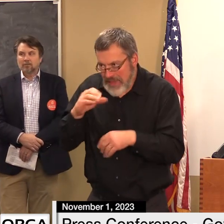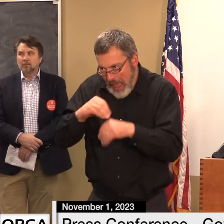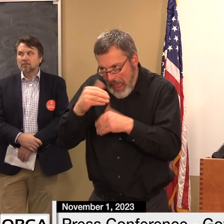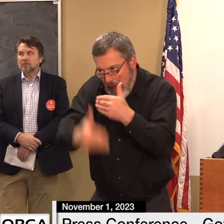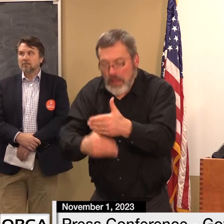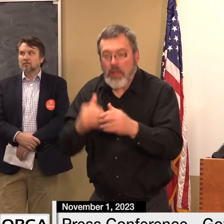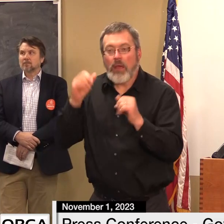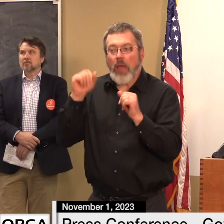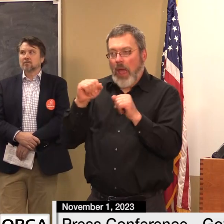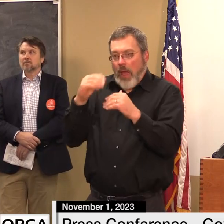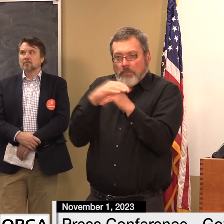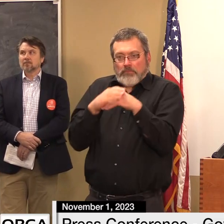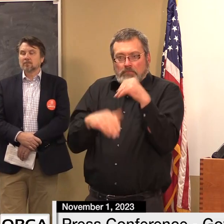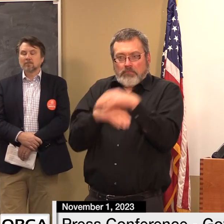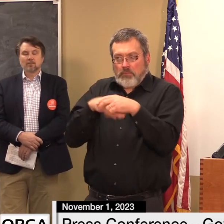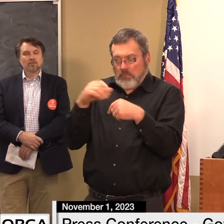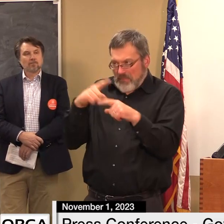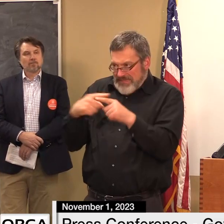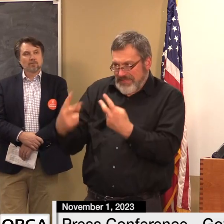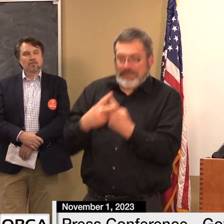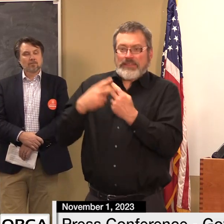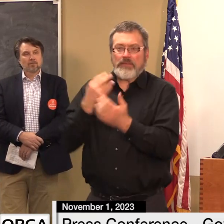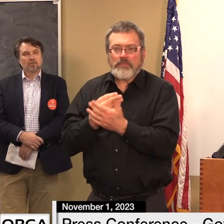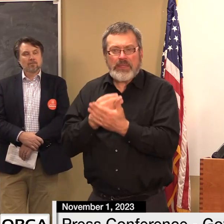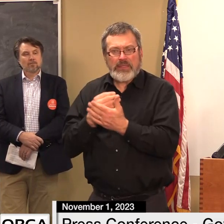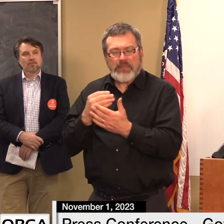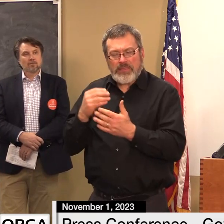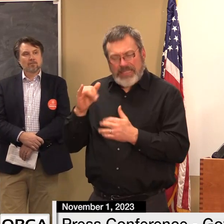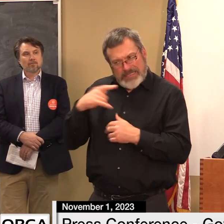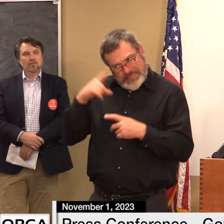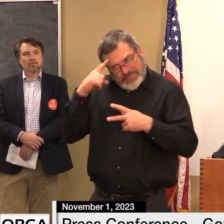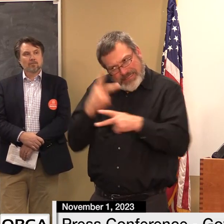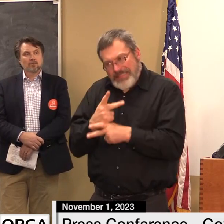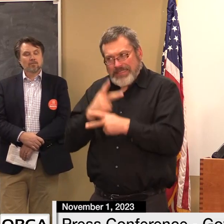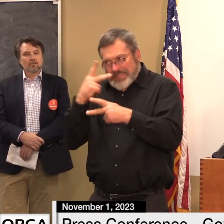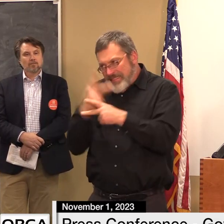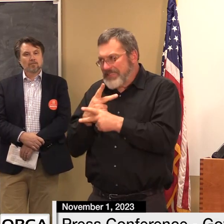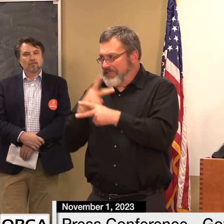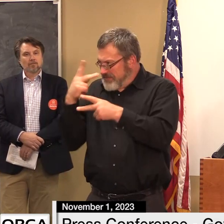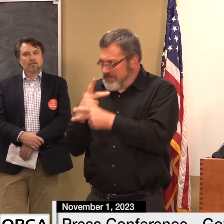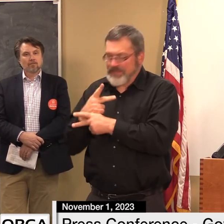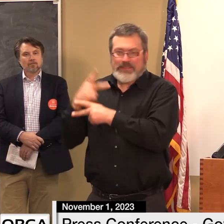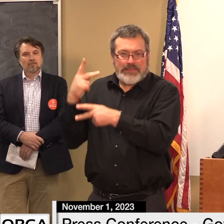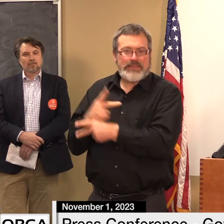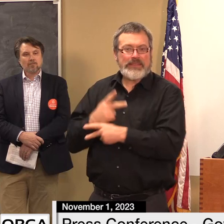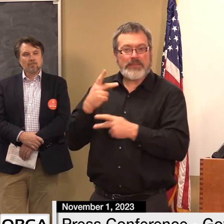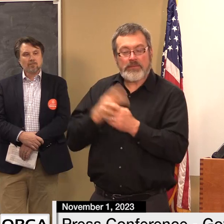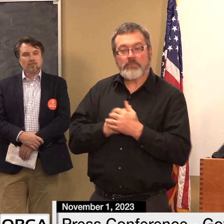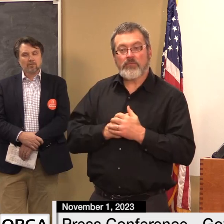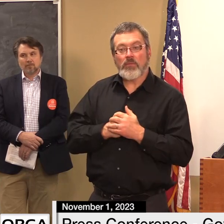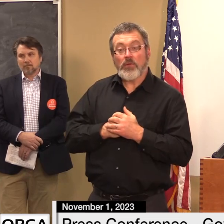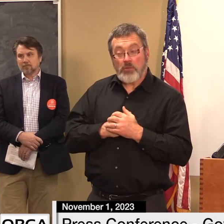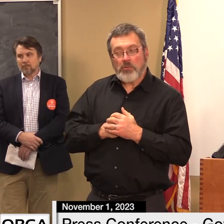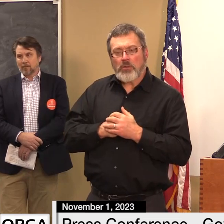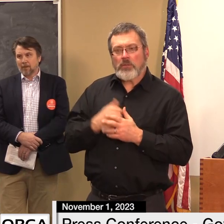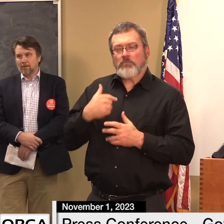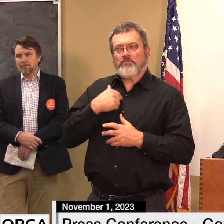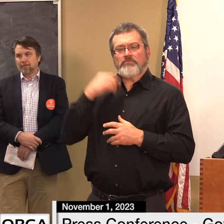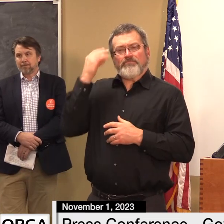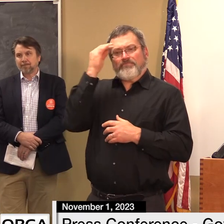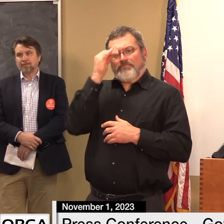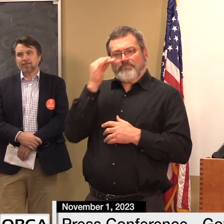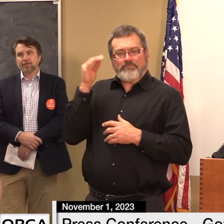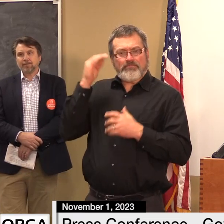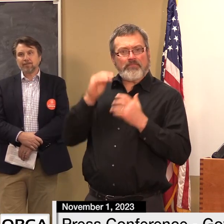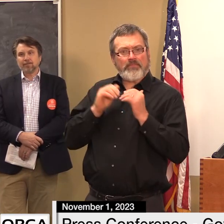healthy lifestyle that comes from that work. One of the things that we're also thinking about deeply in this state and as a result of the floods is how do we make our